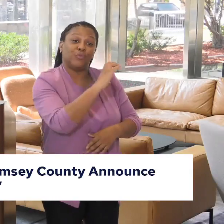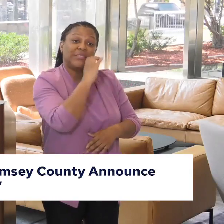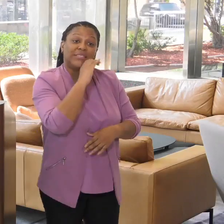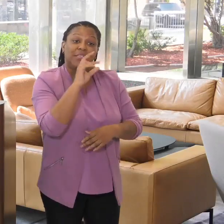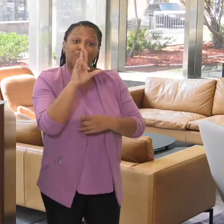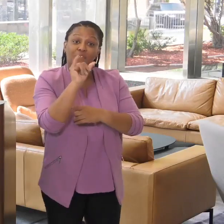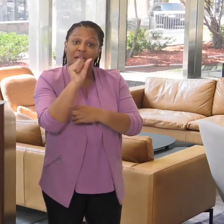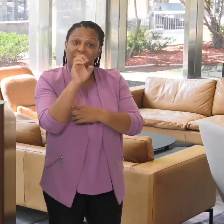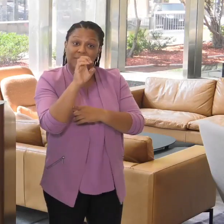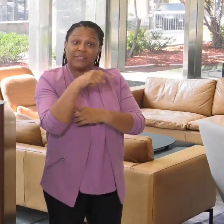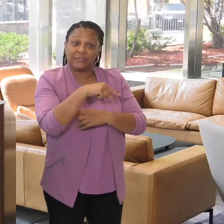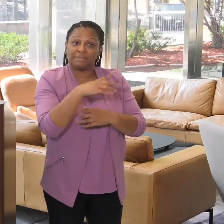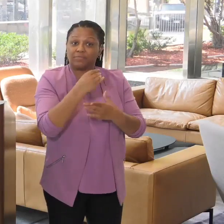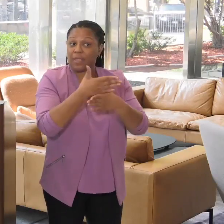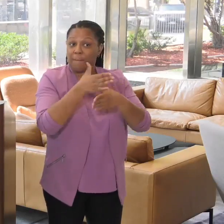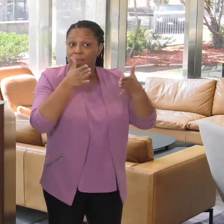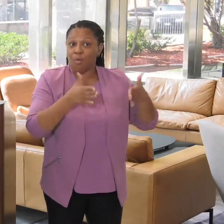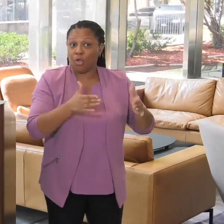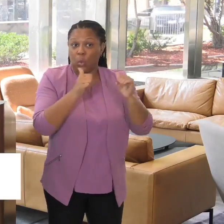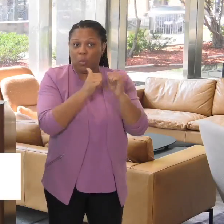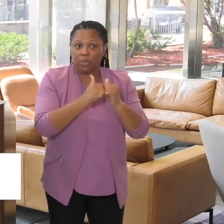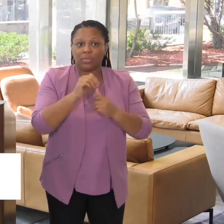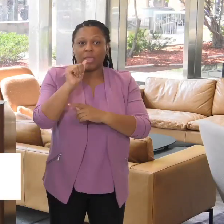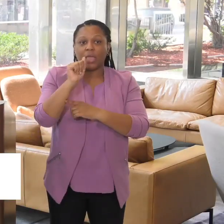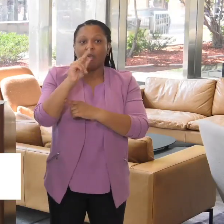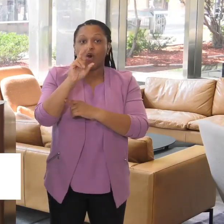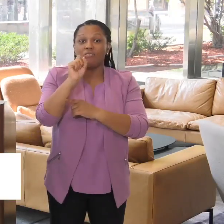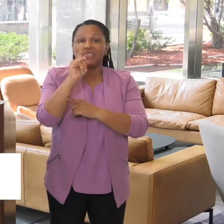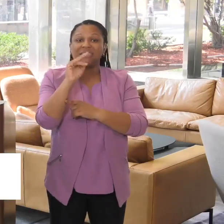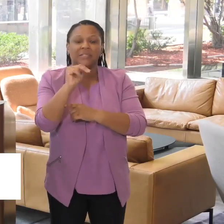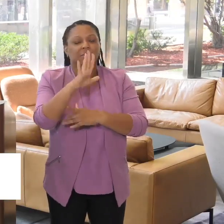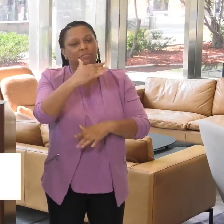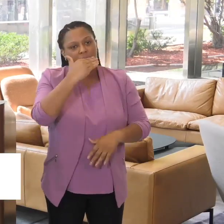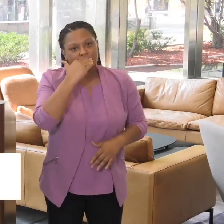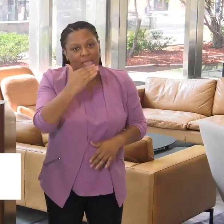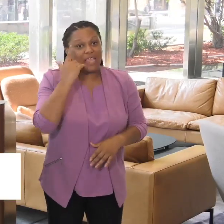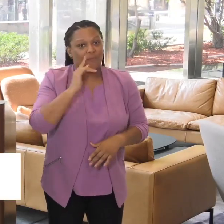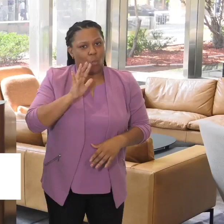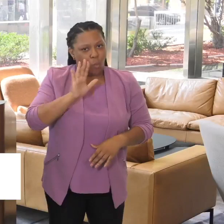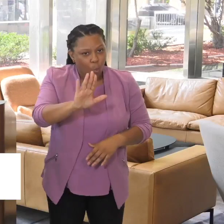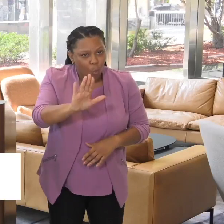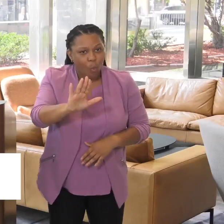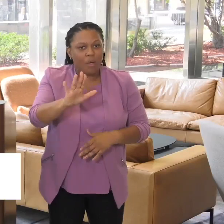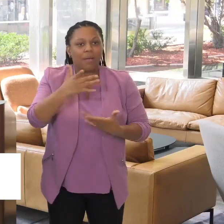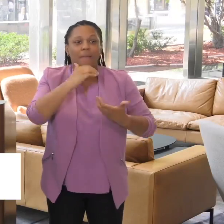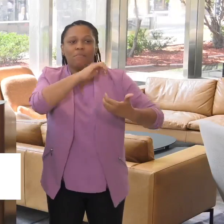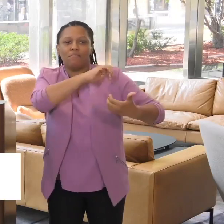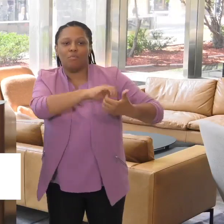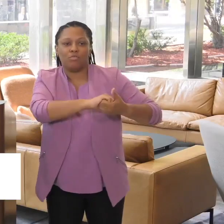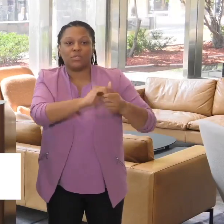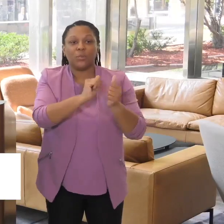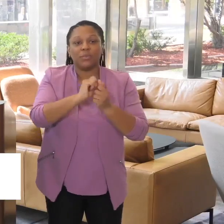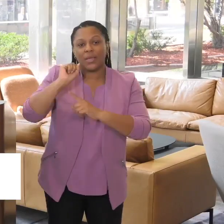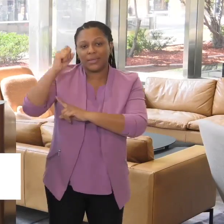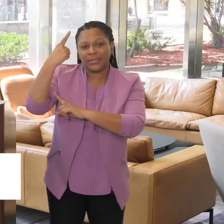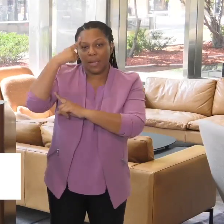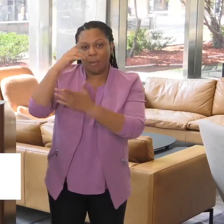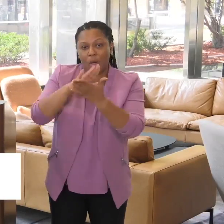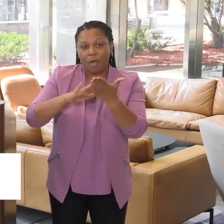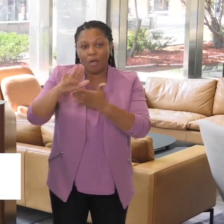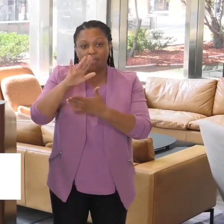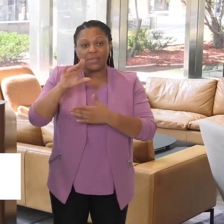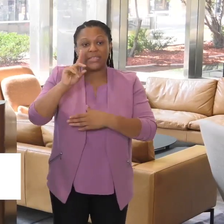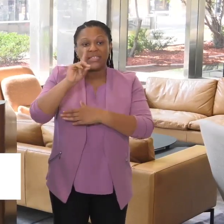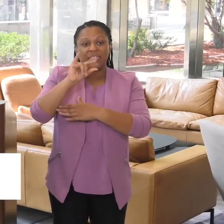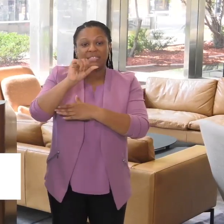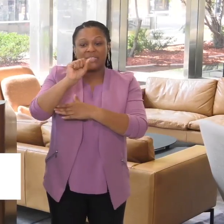for your confirmation today at St. Paul College for being our partner in the Diesel Tech. We will teach you skills and we